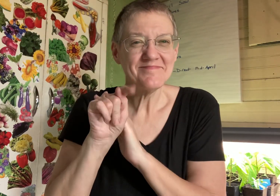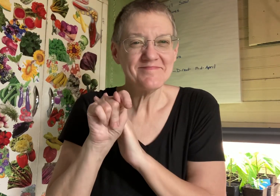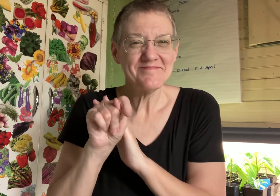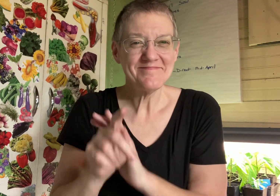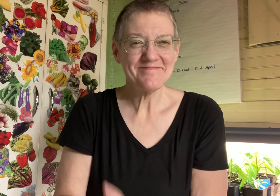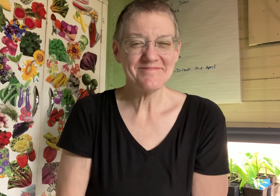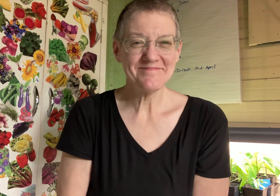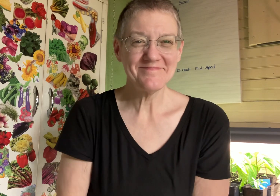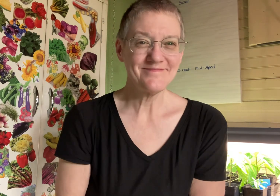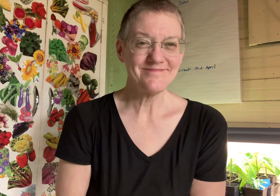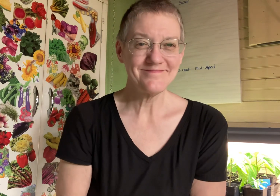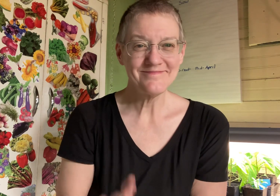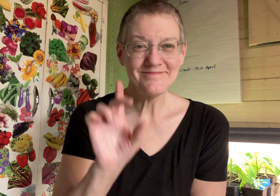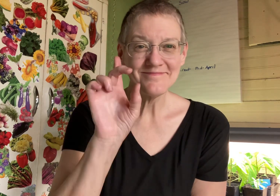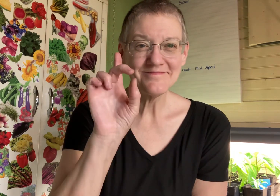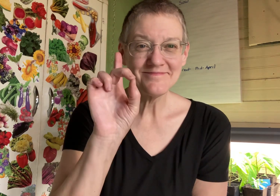the weather kills them off.